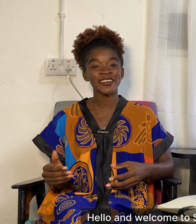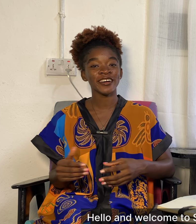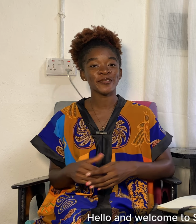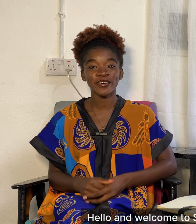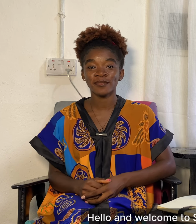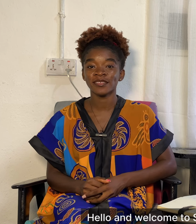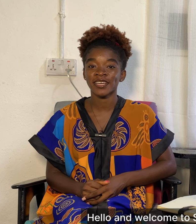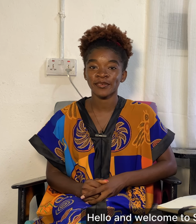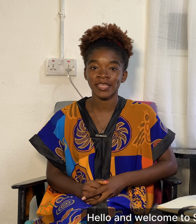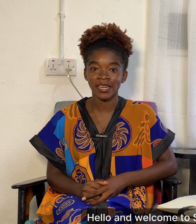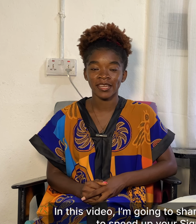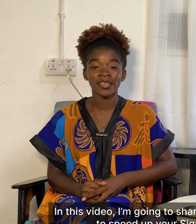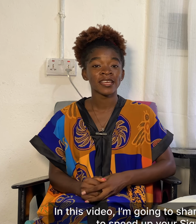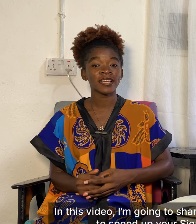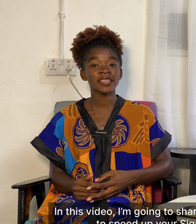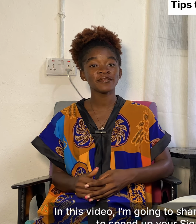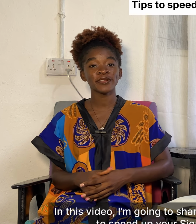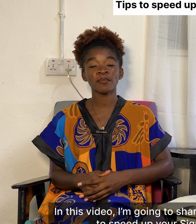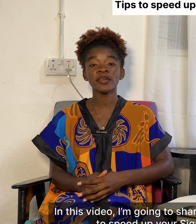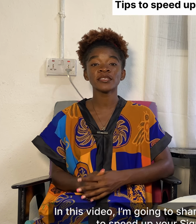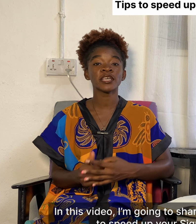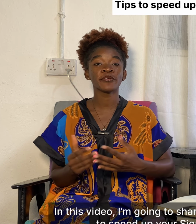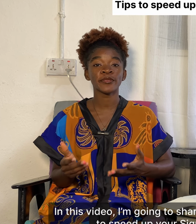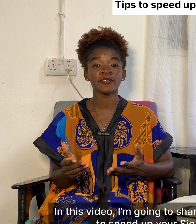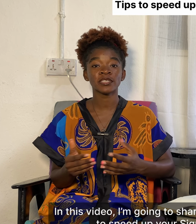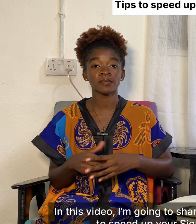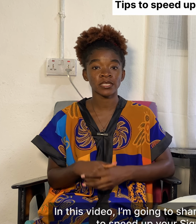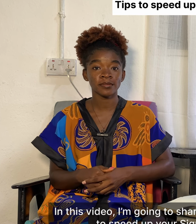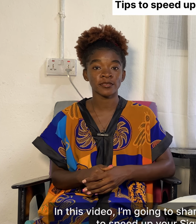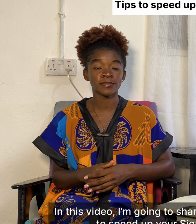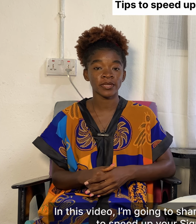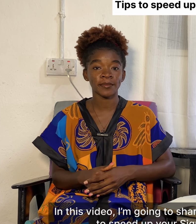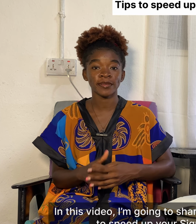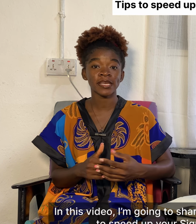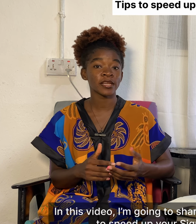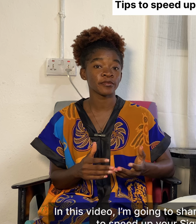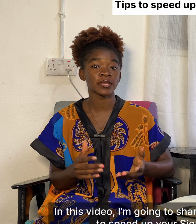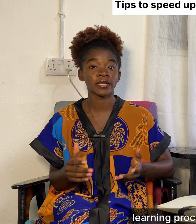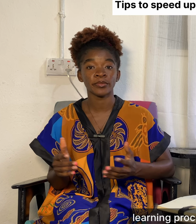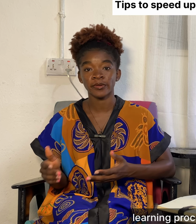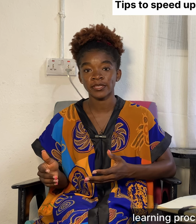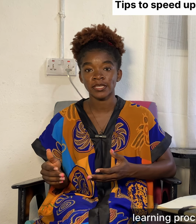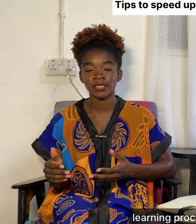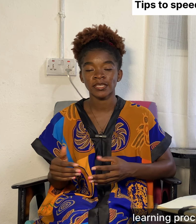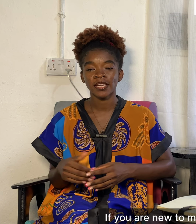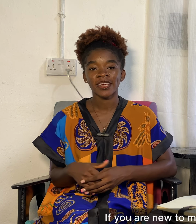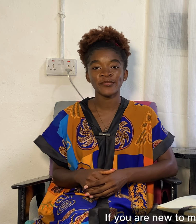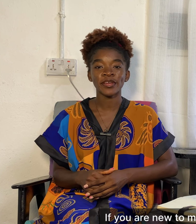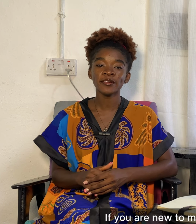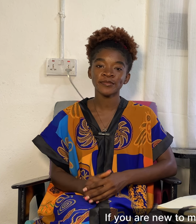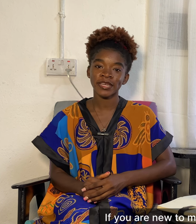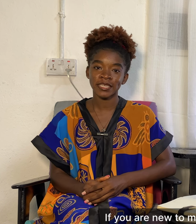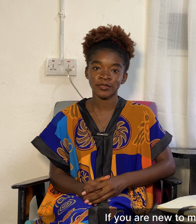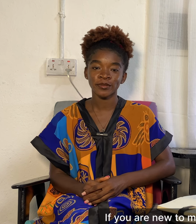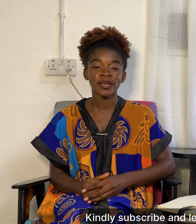Hello and welcome to Sign with Ella. In this video, I'm going to share with you some tips to speed up your sign language learning process. If you are new to my channel,